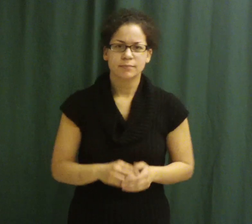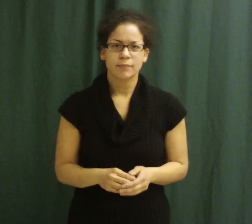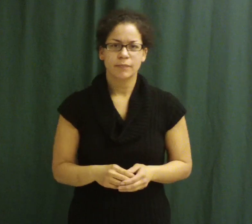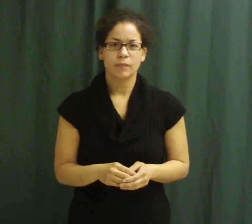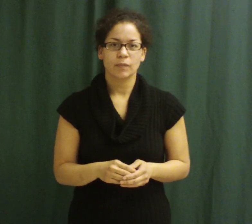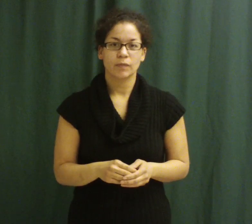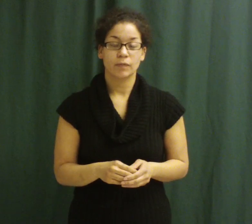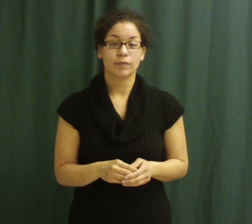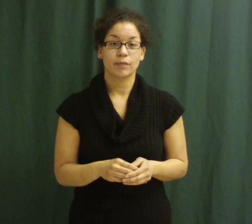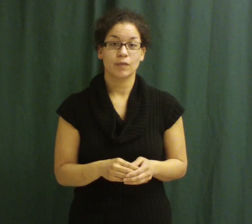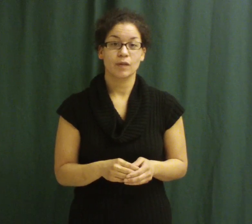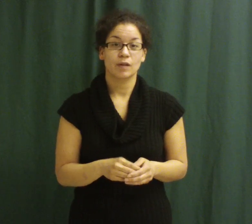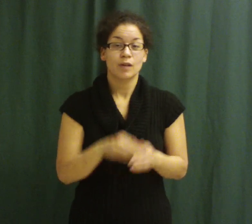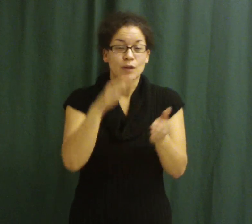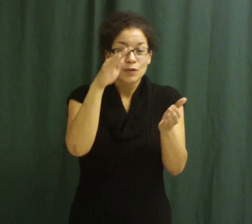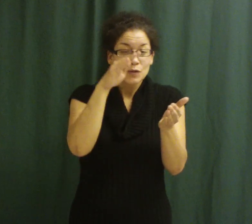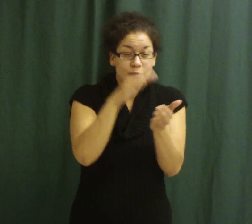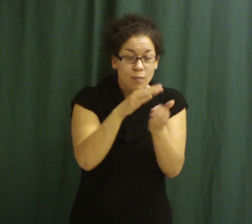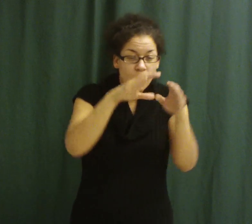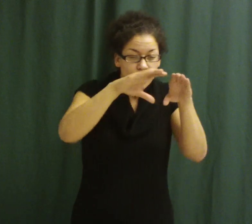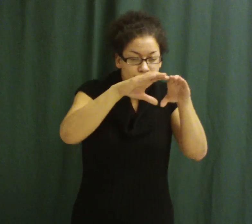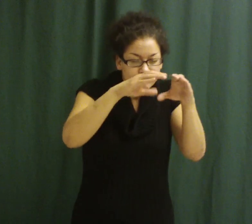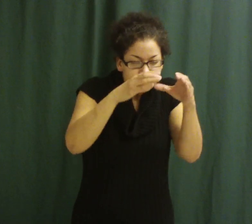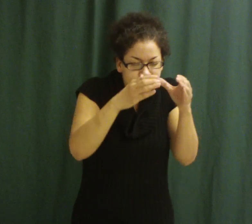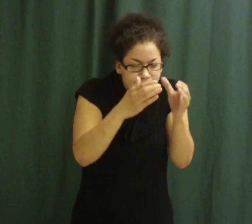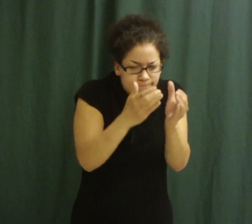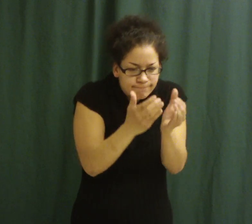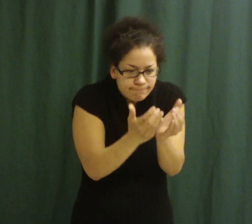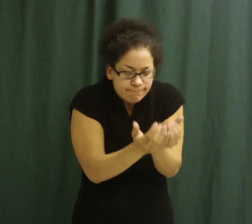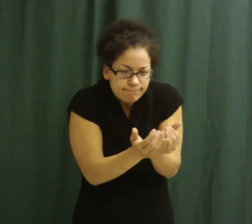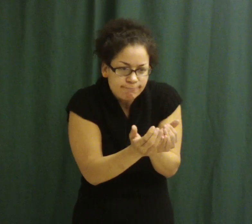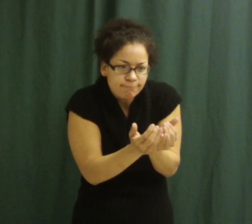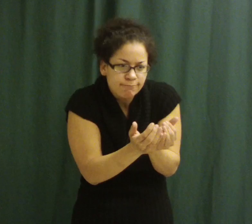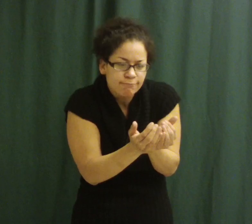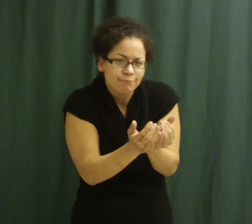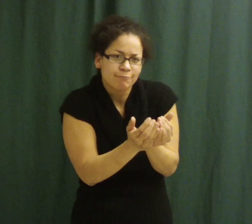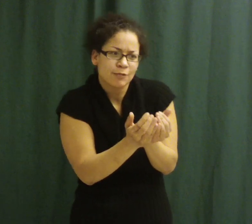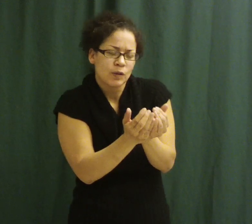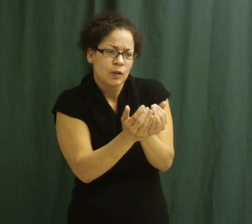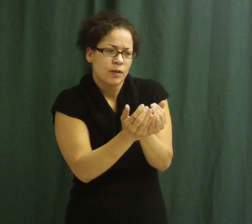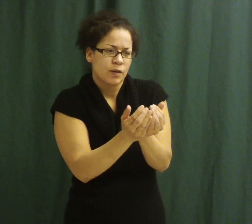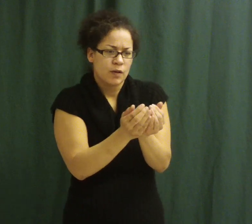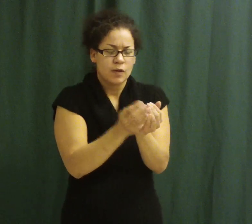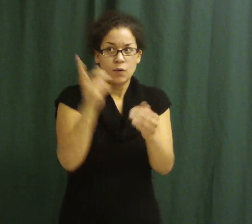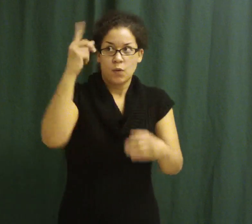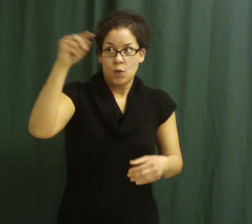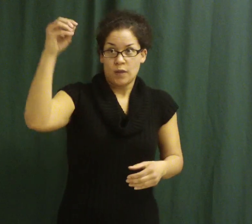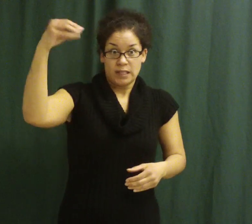Dwarf planets are small, round bodies that orbit the sun.